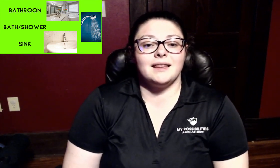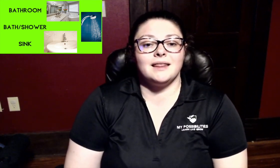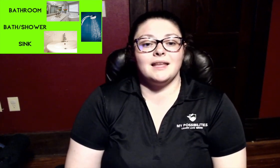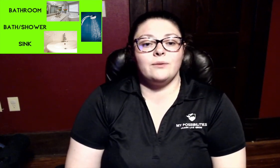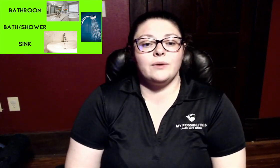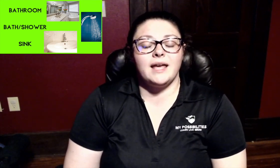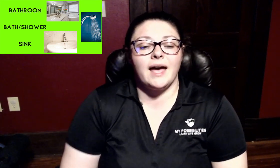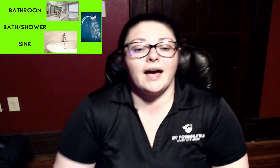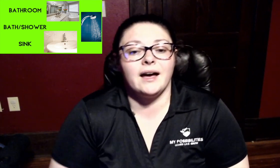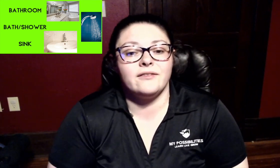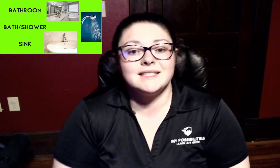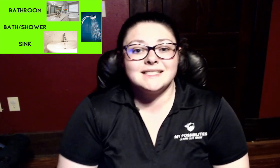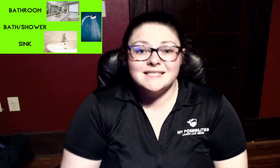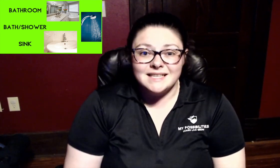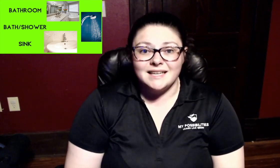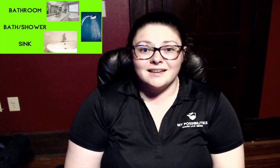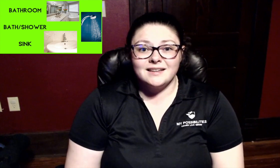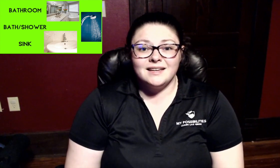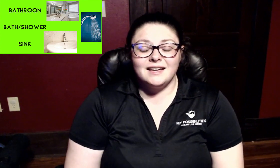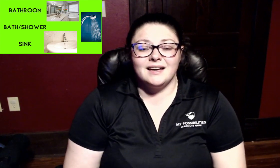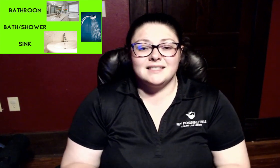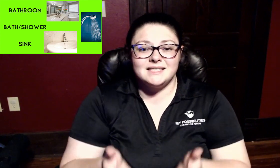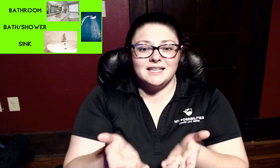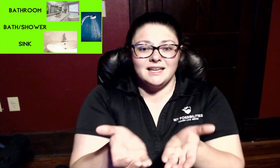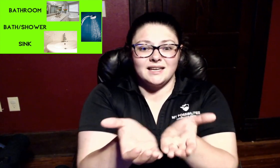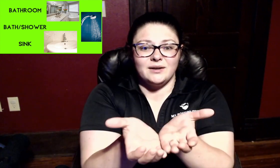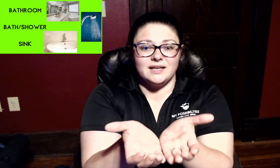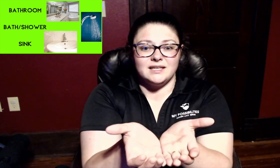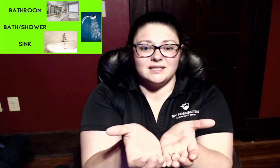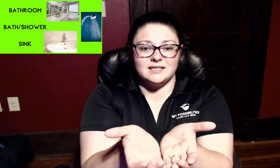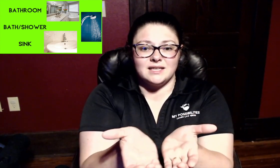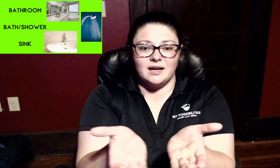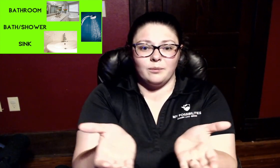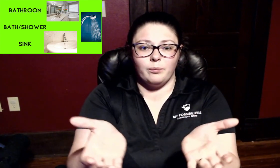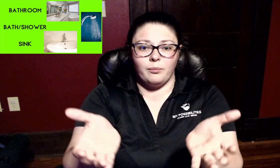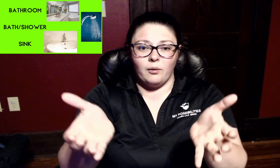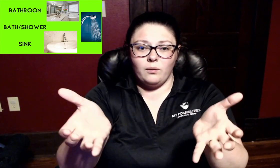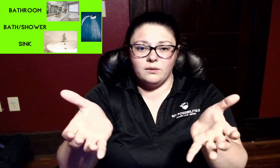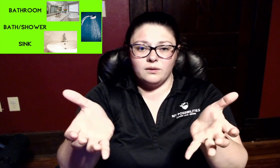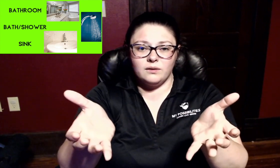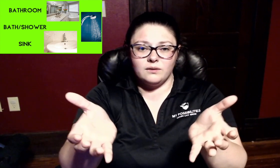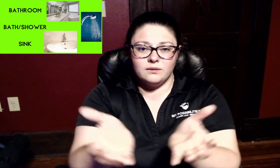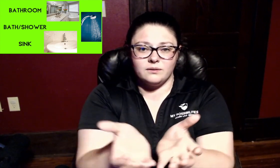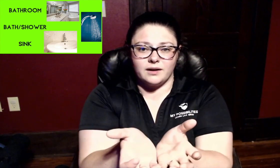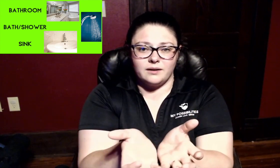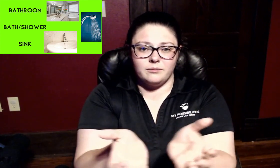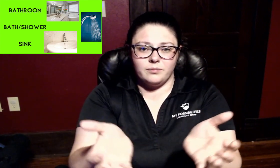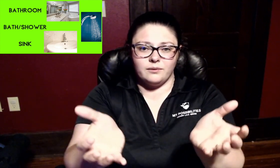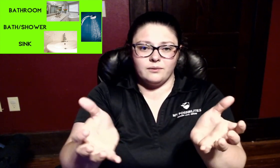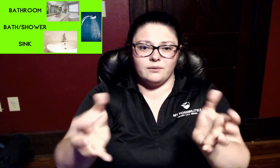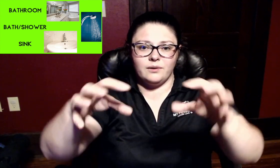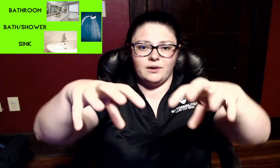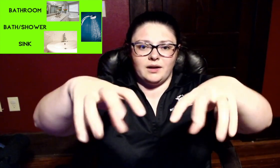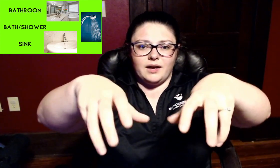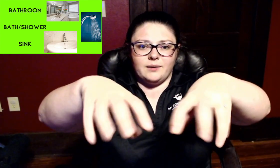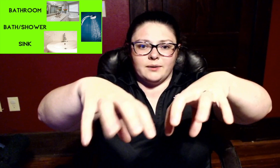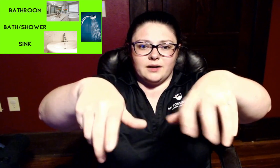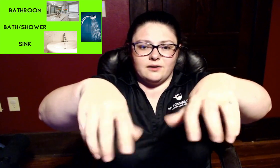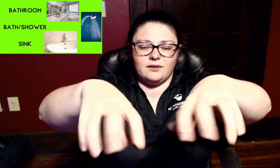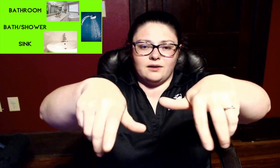Then we have sink. A sink is a bowl, right? Bowl. And we're going to turn the